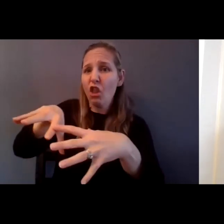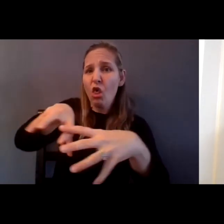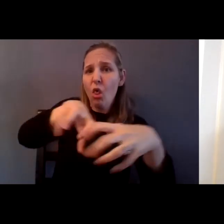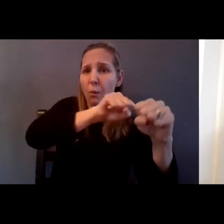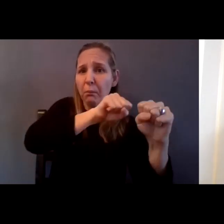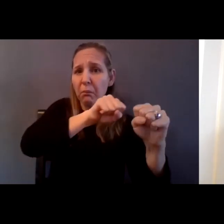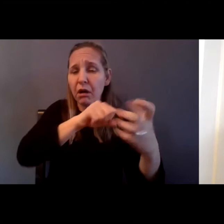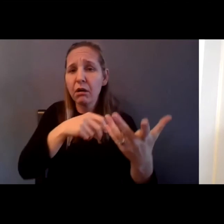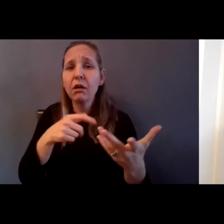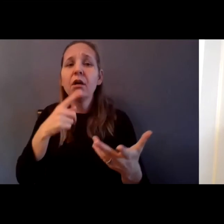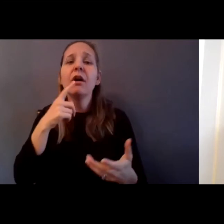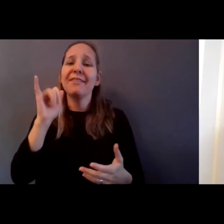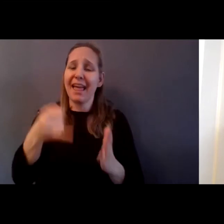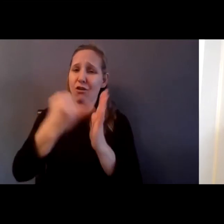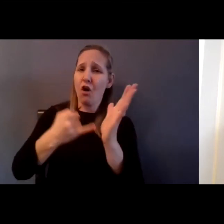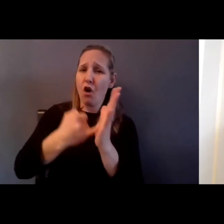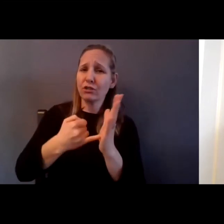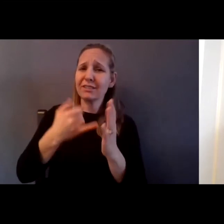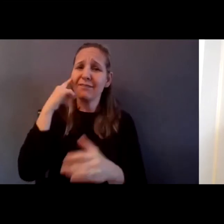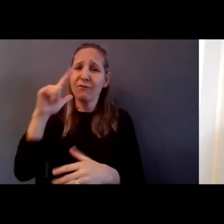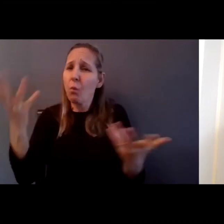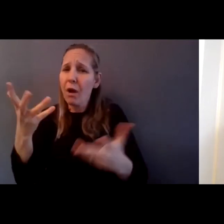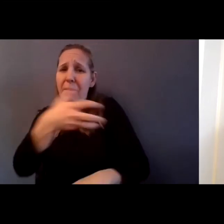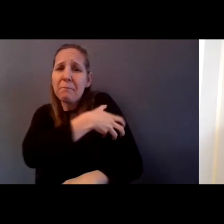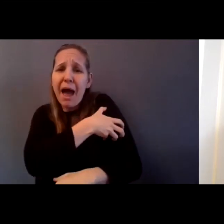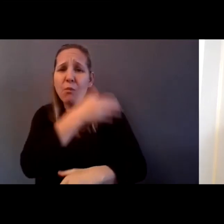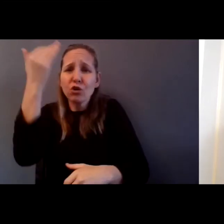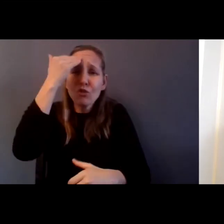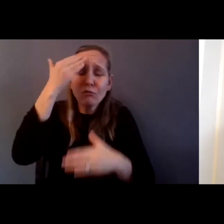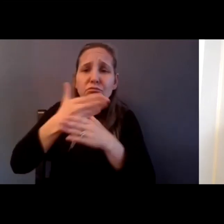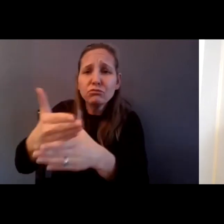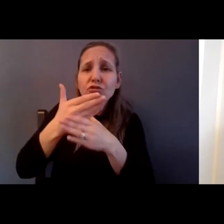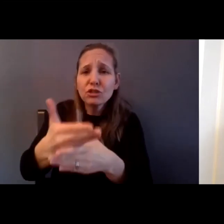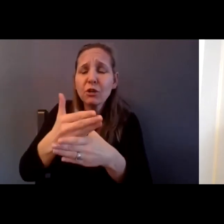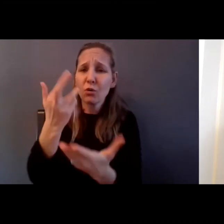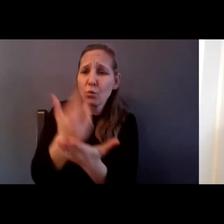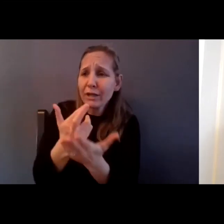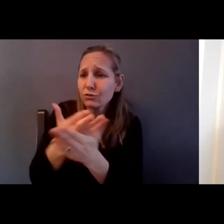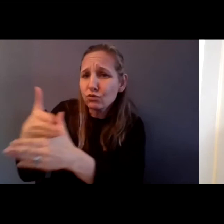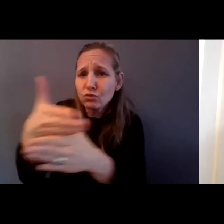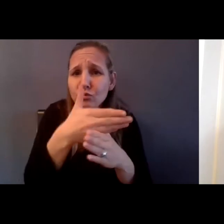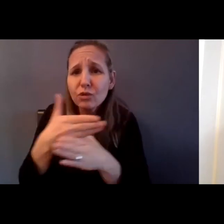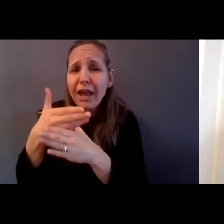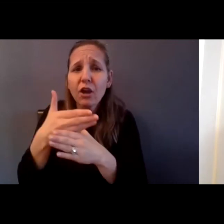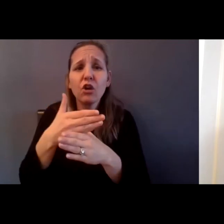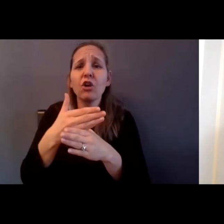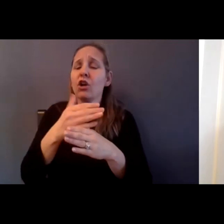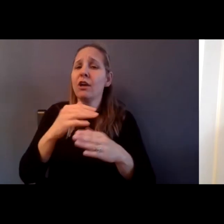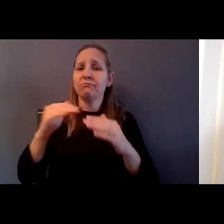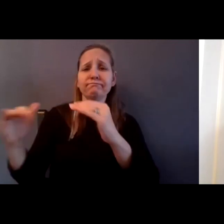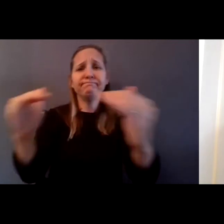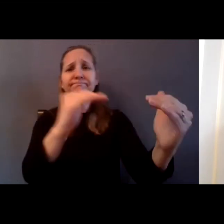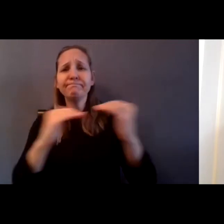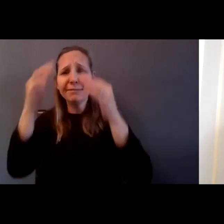for experiments in power and knowledge sharing, redistribution of resources, non-hierarchical decision-making practices,